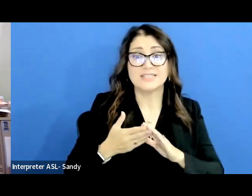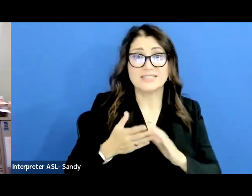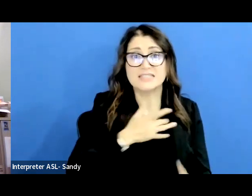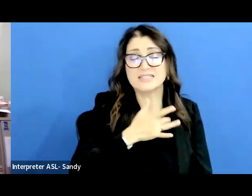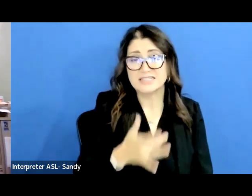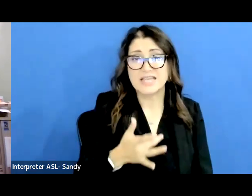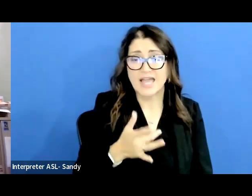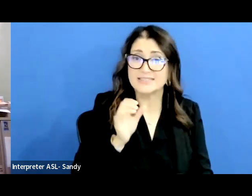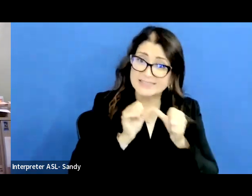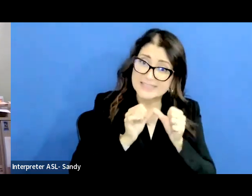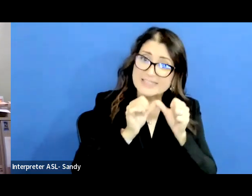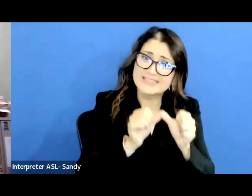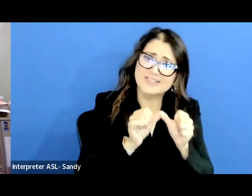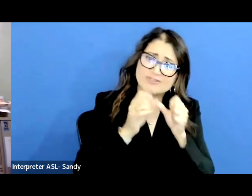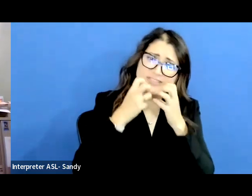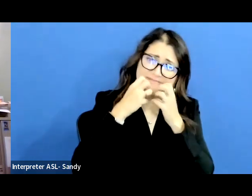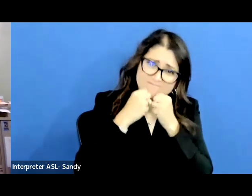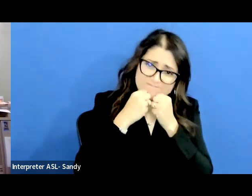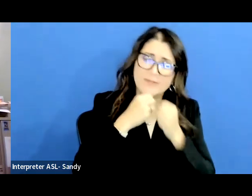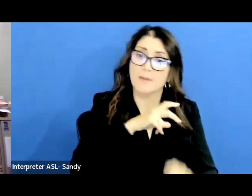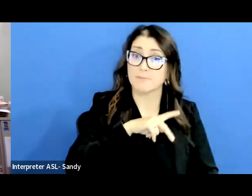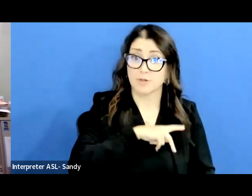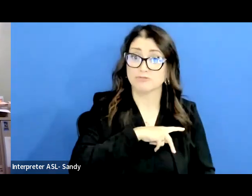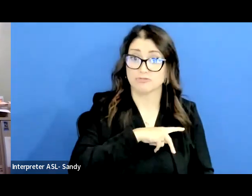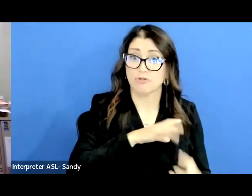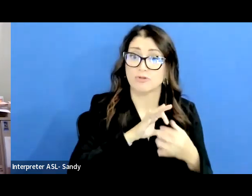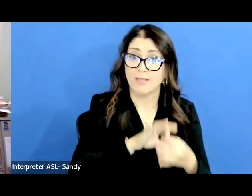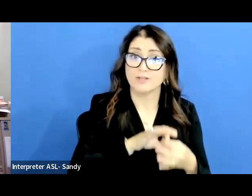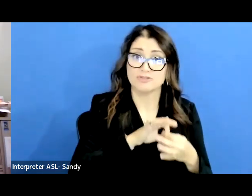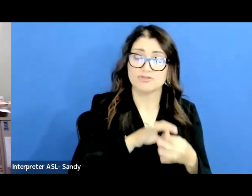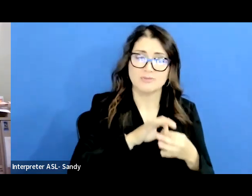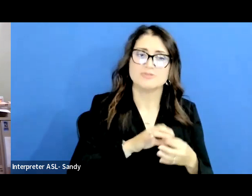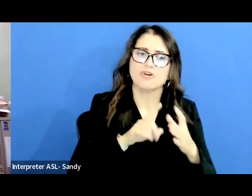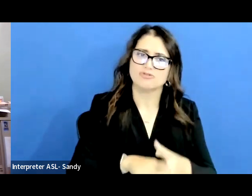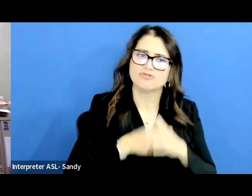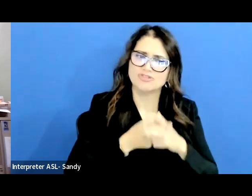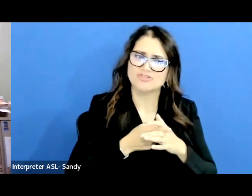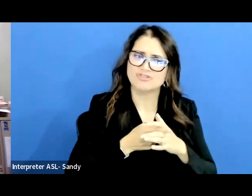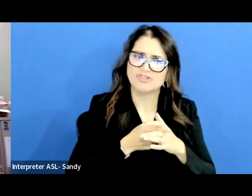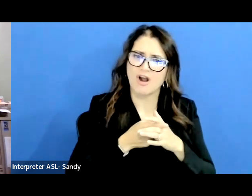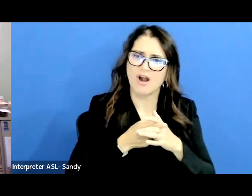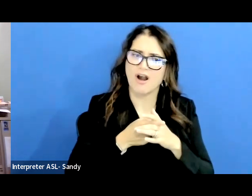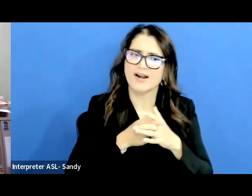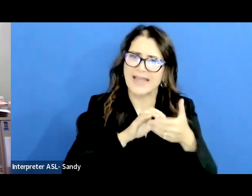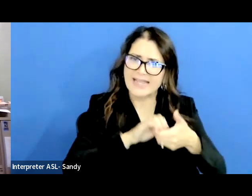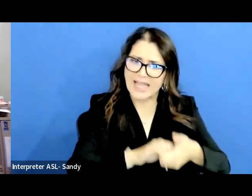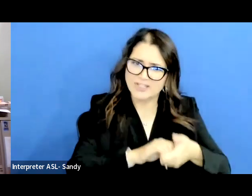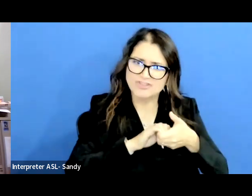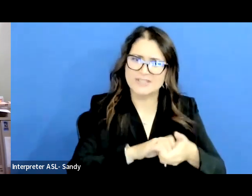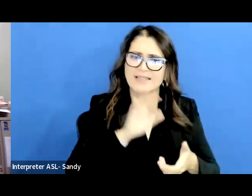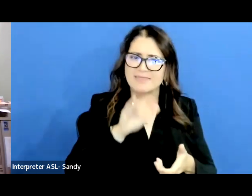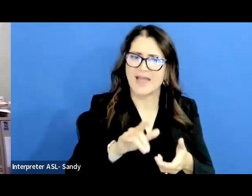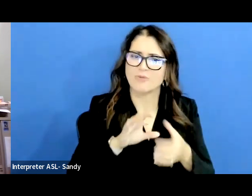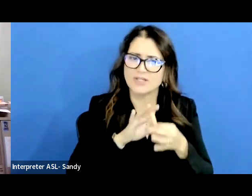to continue to value personal relationships. So as you start engaging that community, the idea of personalismo